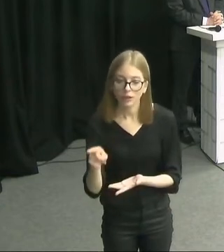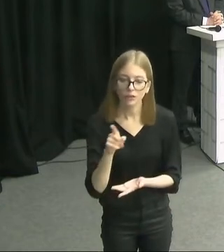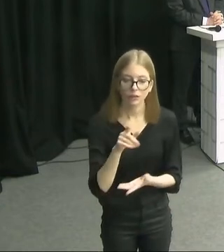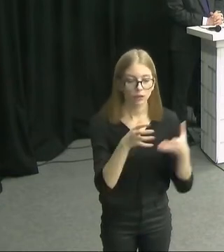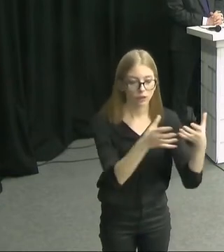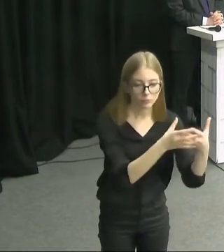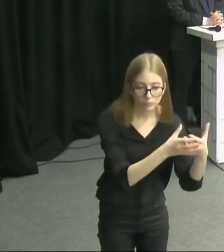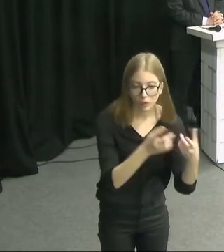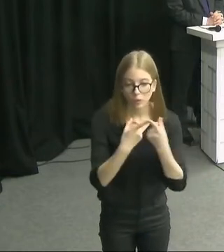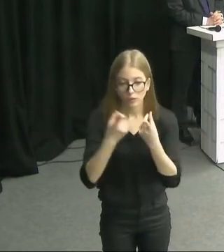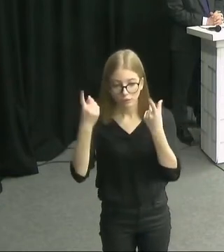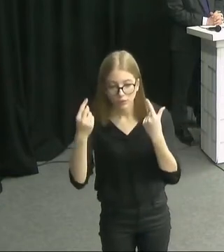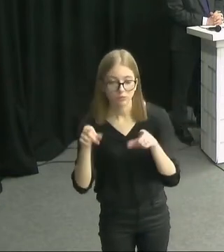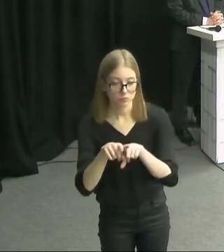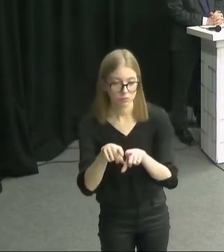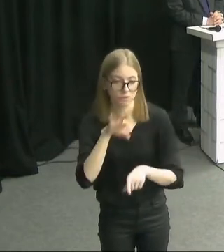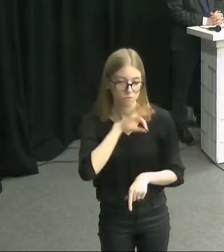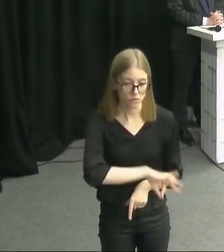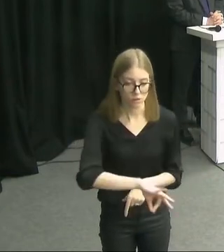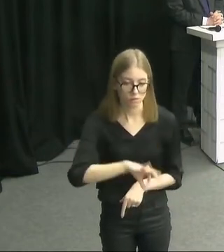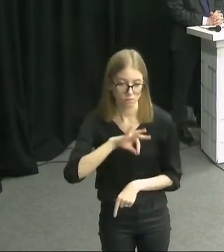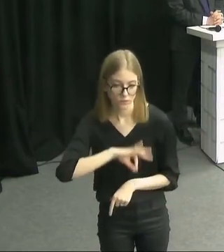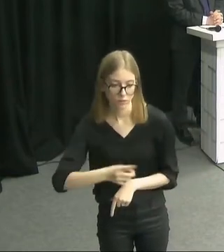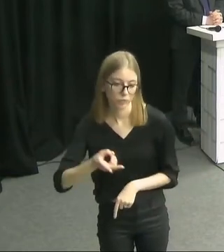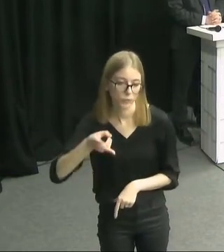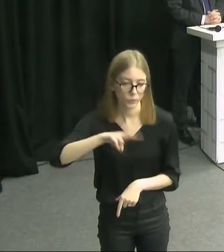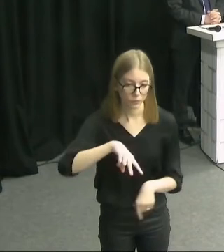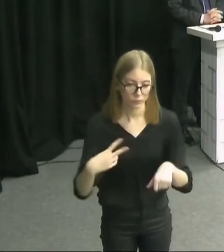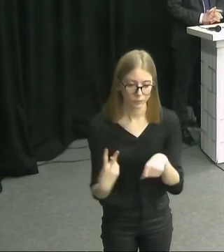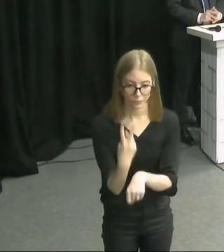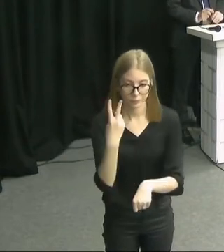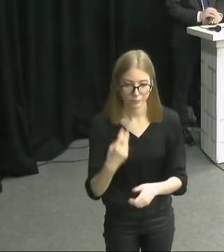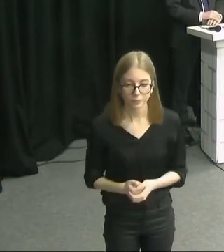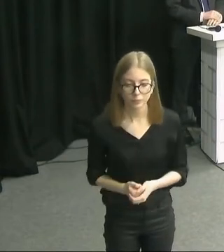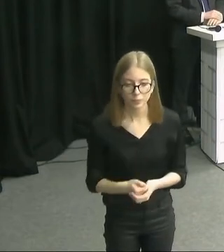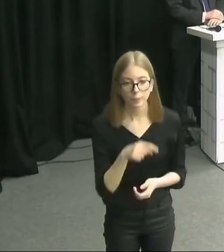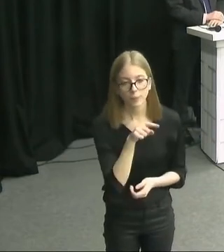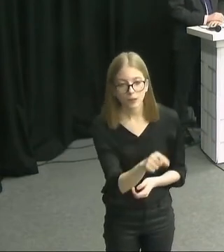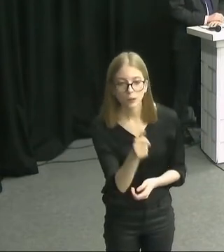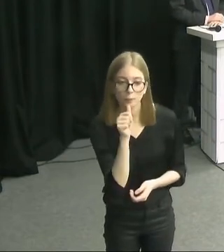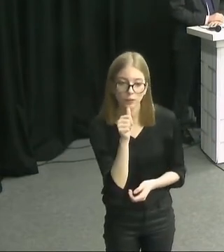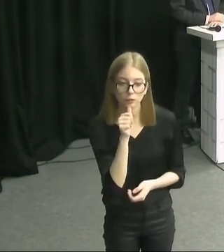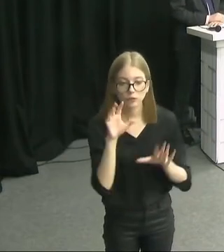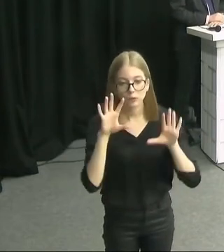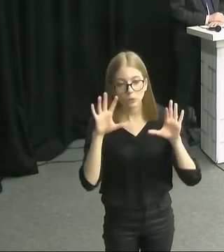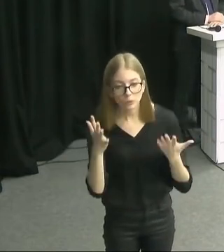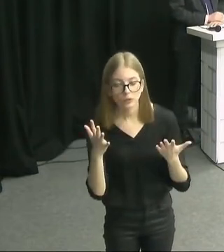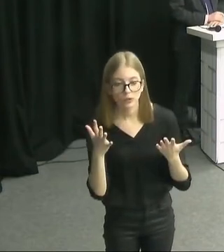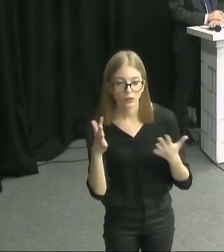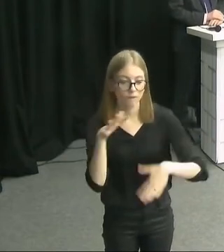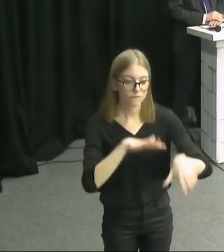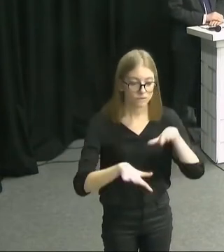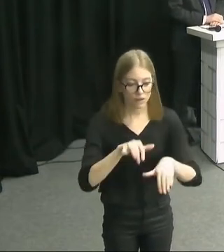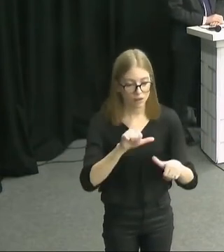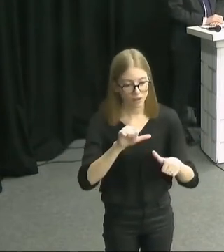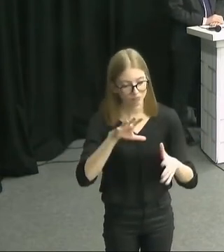For the alumni, the possibility to participate in university throughout all life creates an